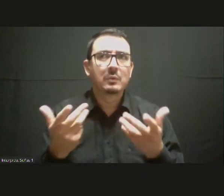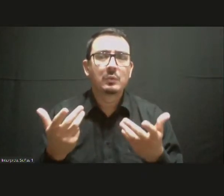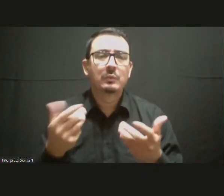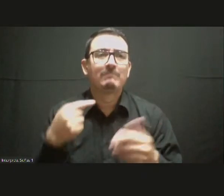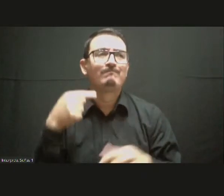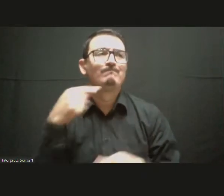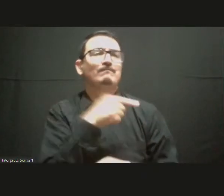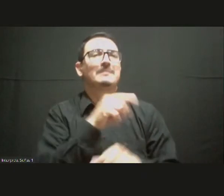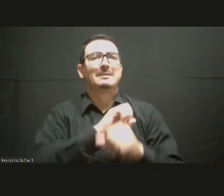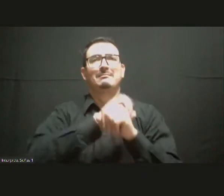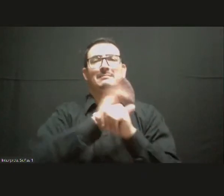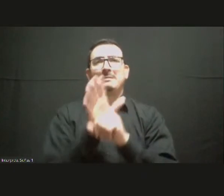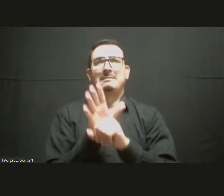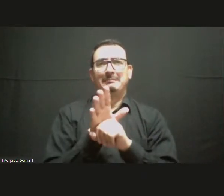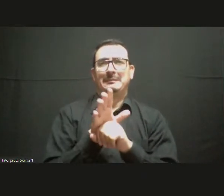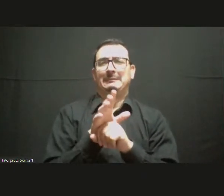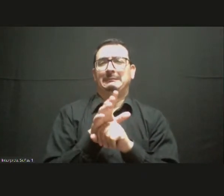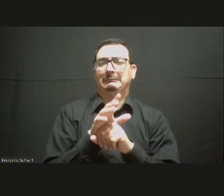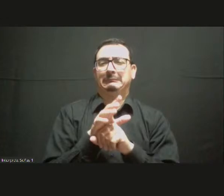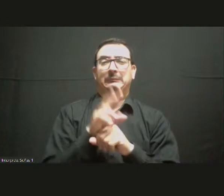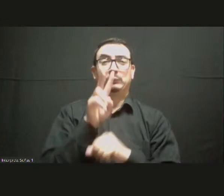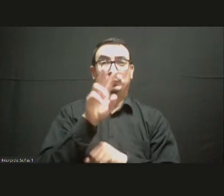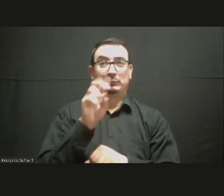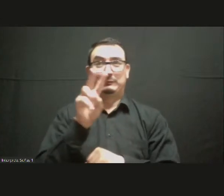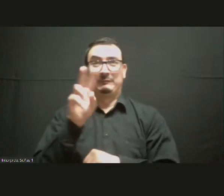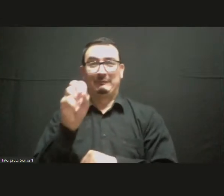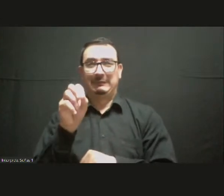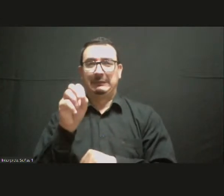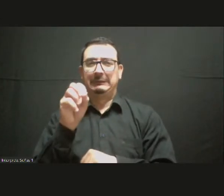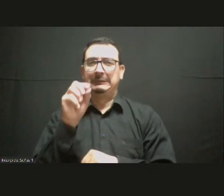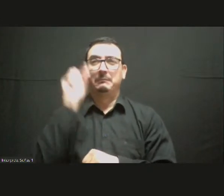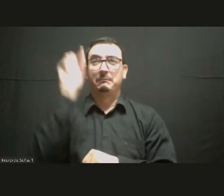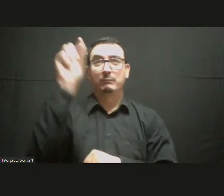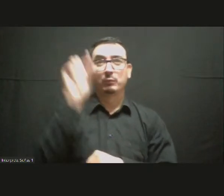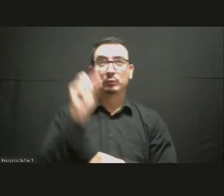the Caribbean on average in 2020. And we have not had that much